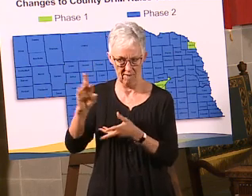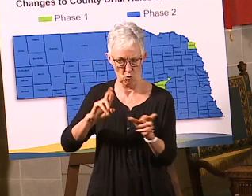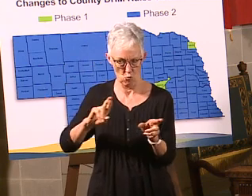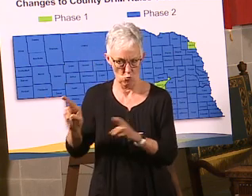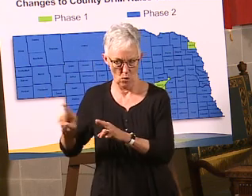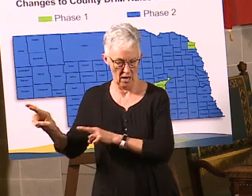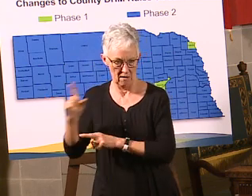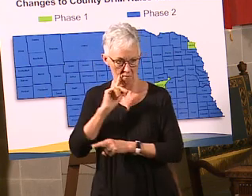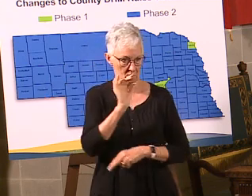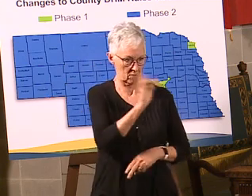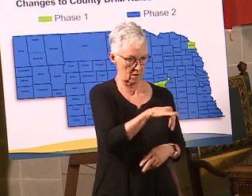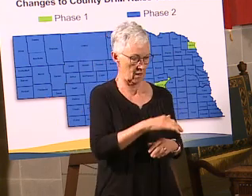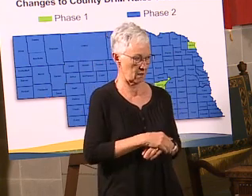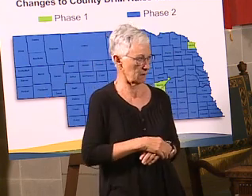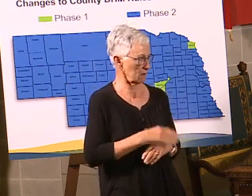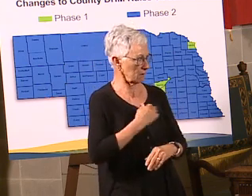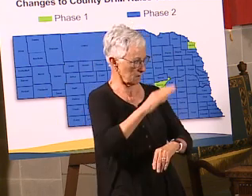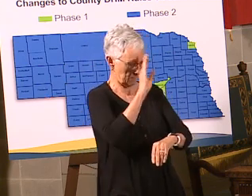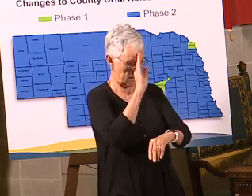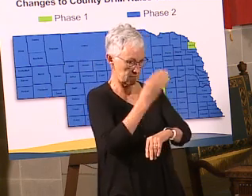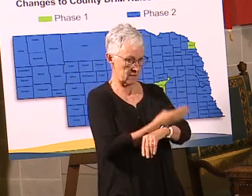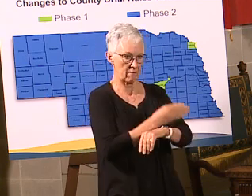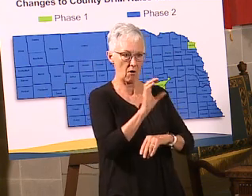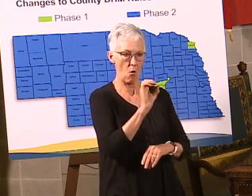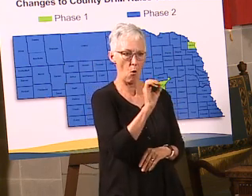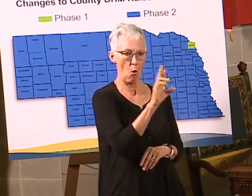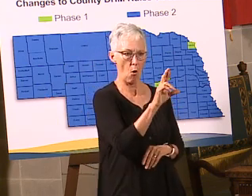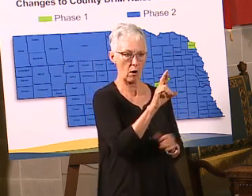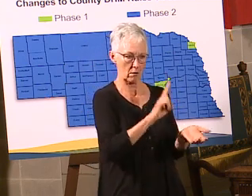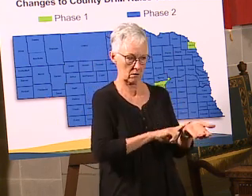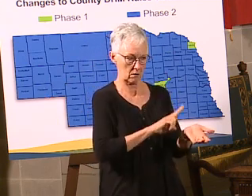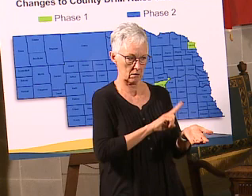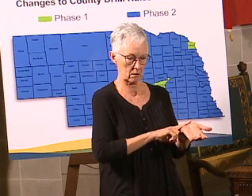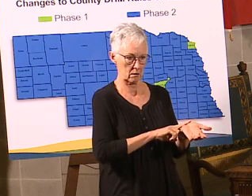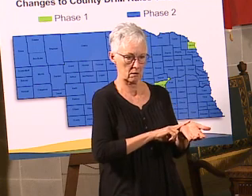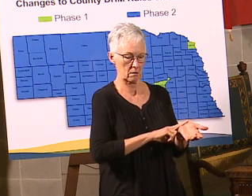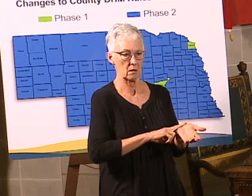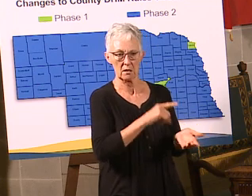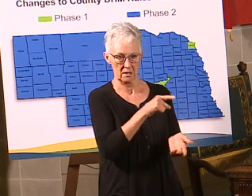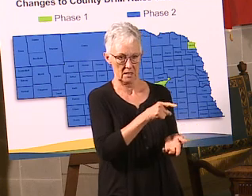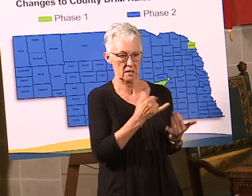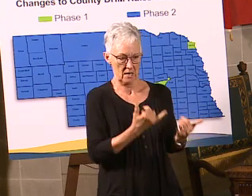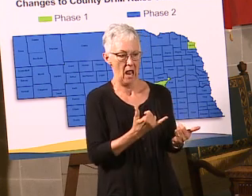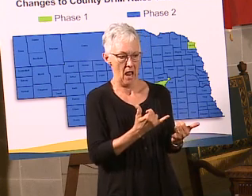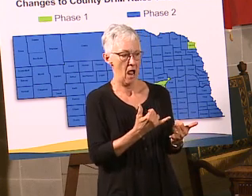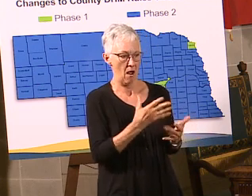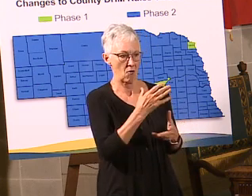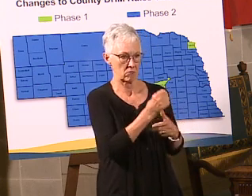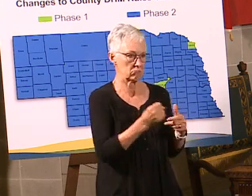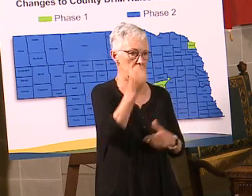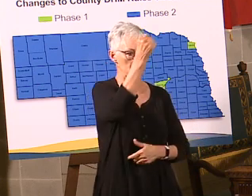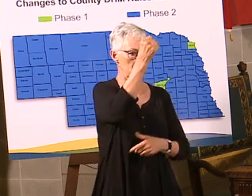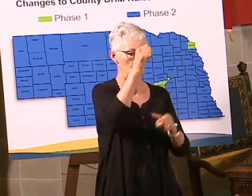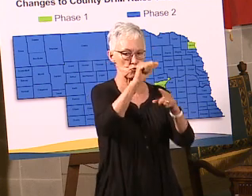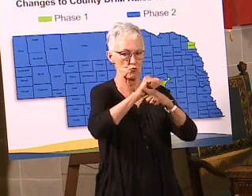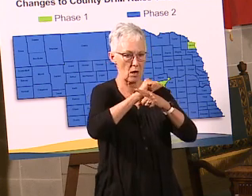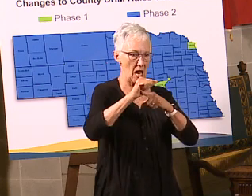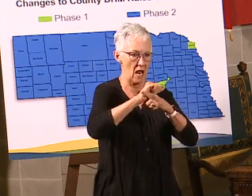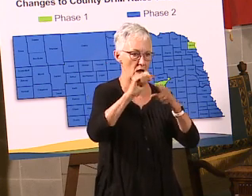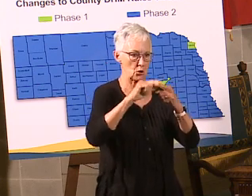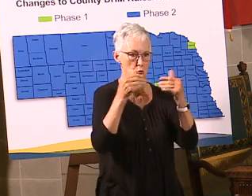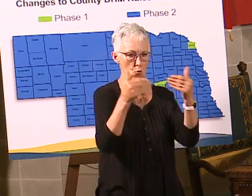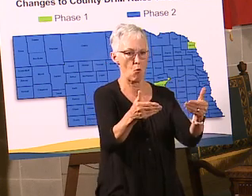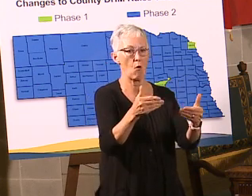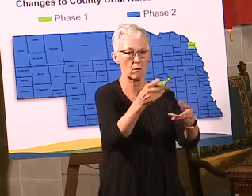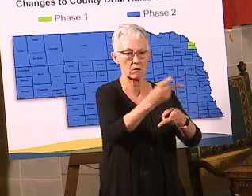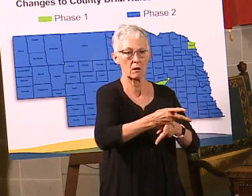my son, who's a OR nurse but used to work in a step-down unit. He's been staffed up, trained to go ahead and